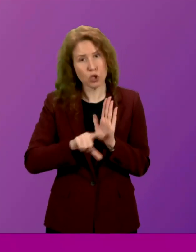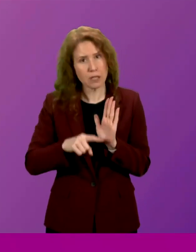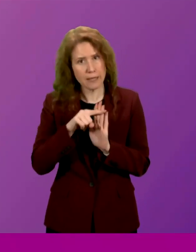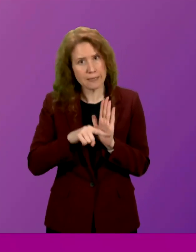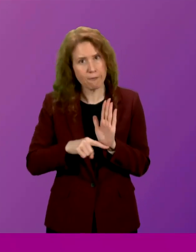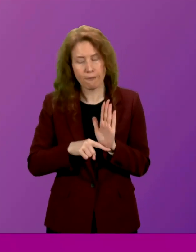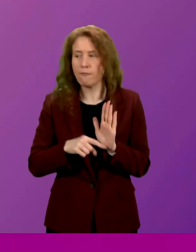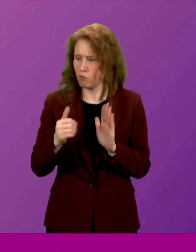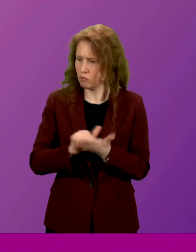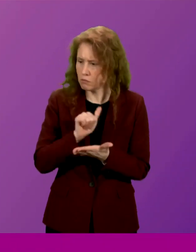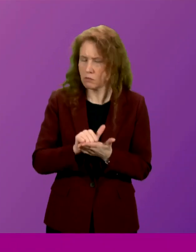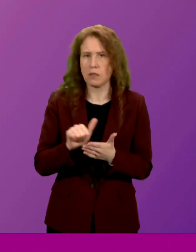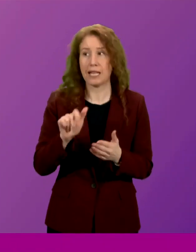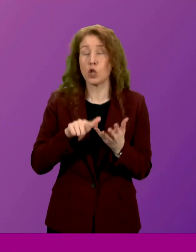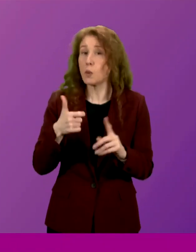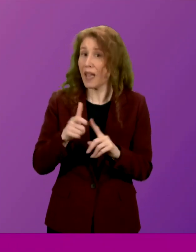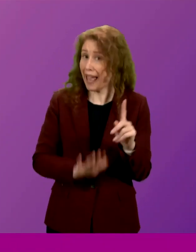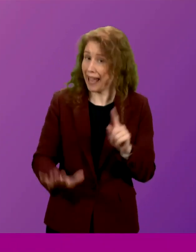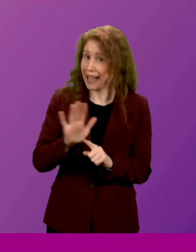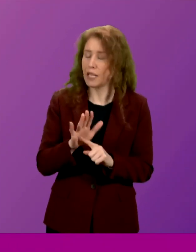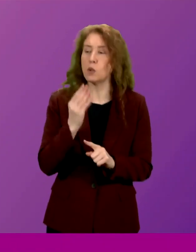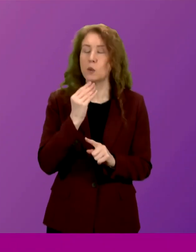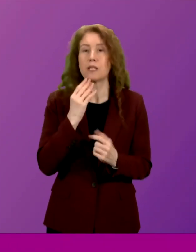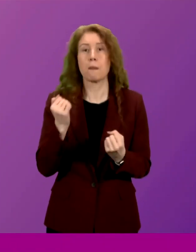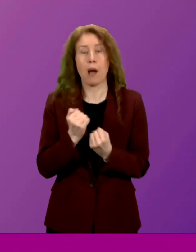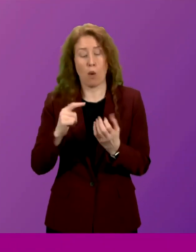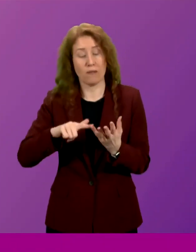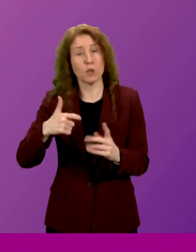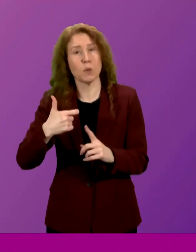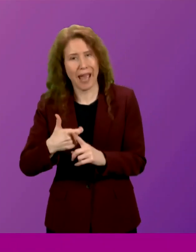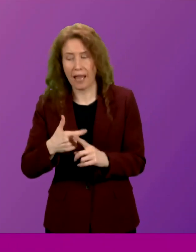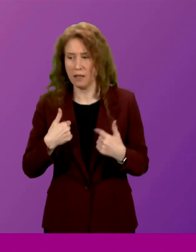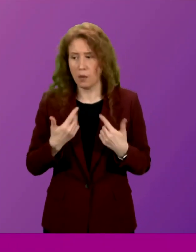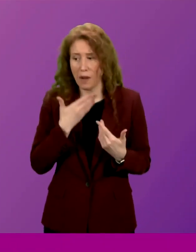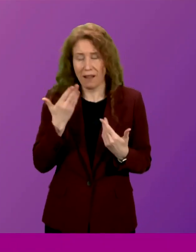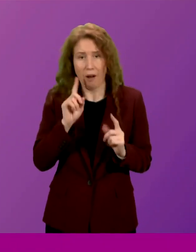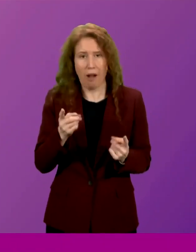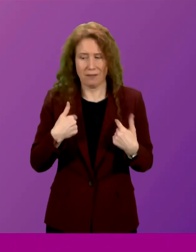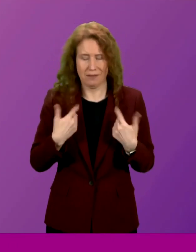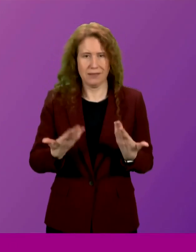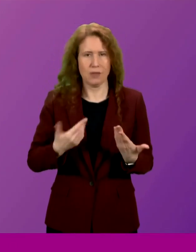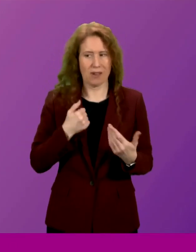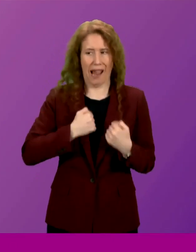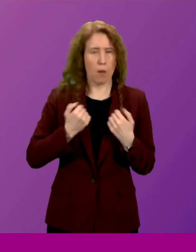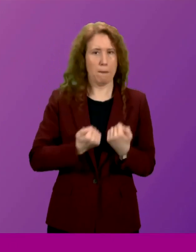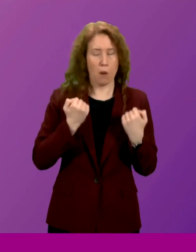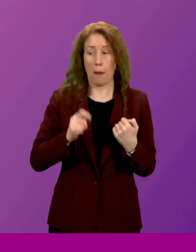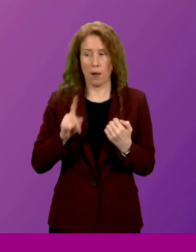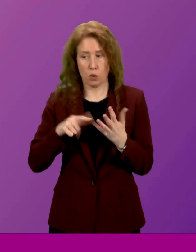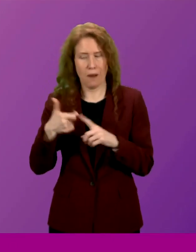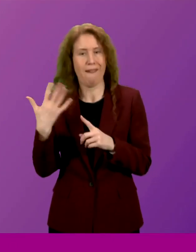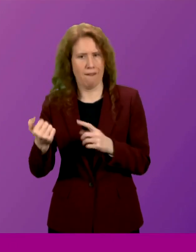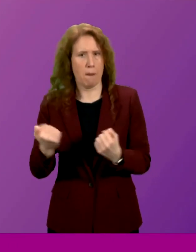in the United Kingdom, which is using the powers of the United Kingdom, which don't exist for this Parliament, to tackle